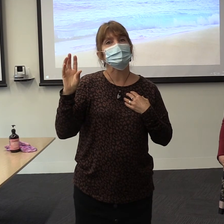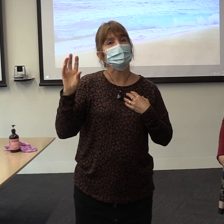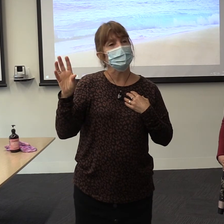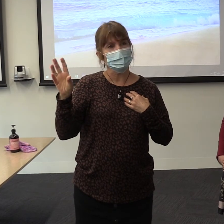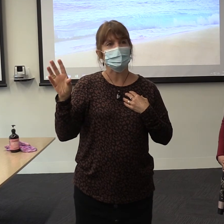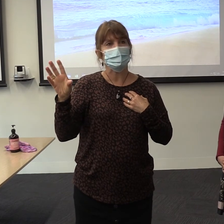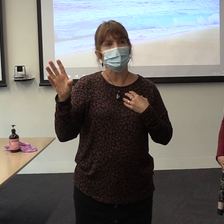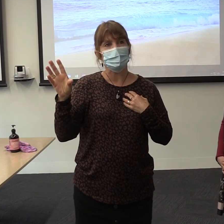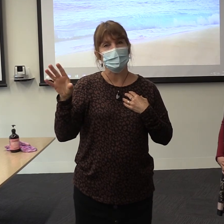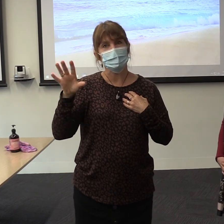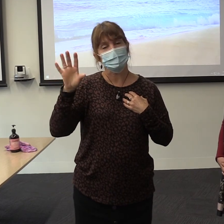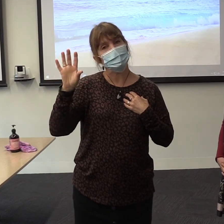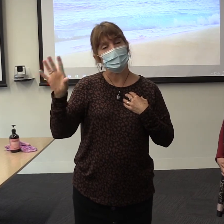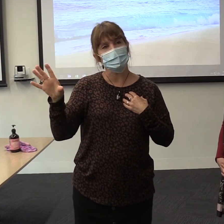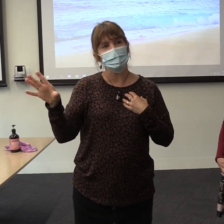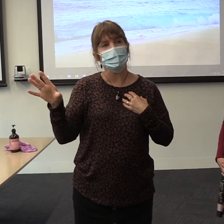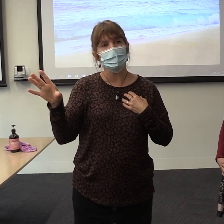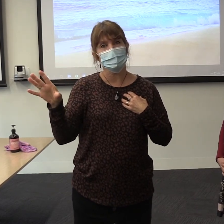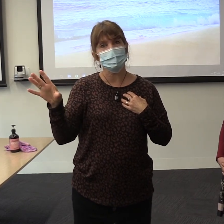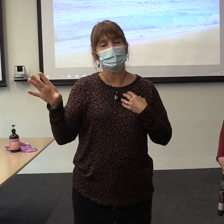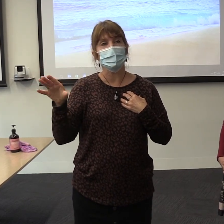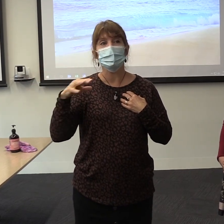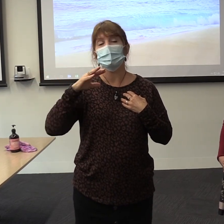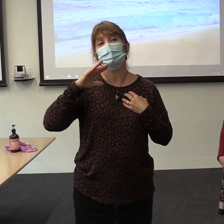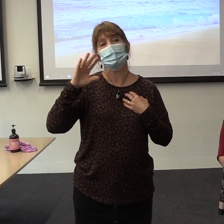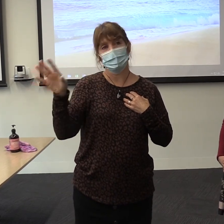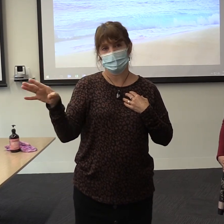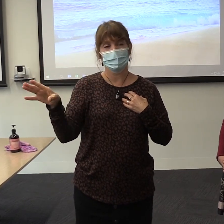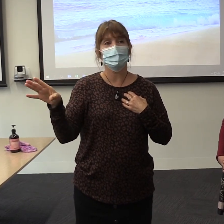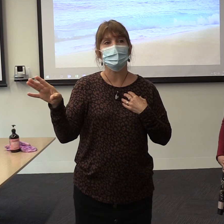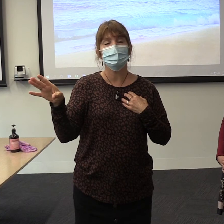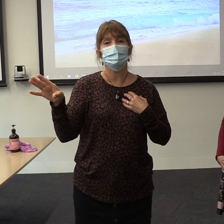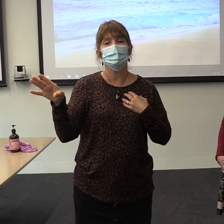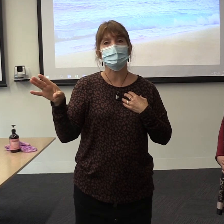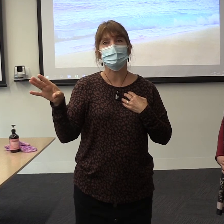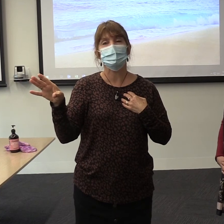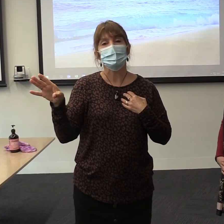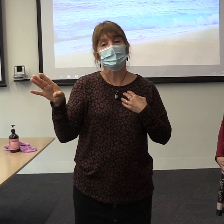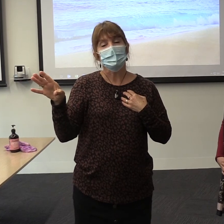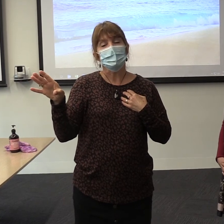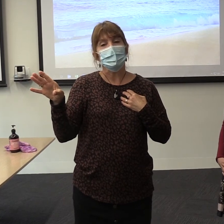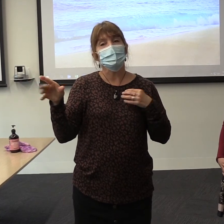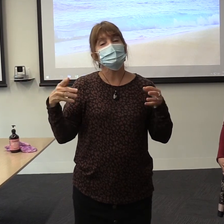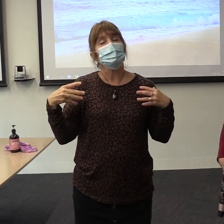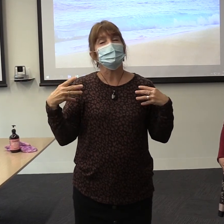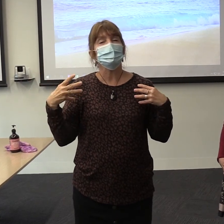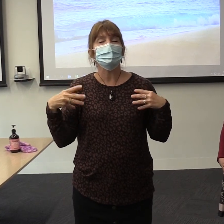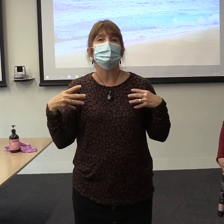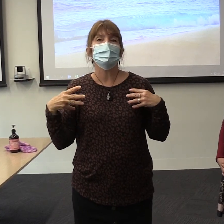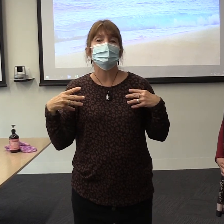an extra bit of compassion and some extra kindness at the moment that you would like to give that energy to. And this can be a really nice thing